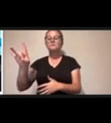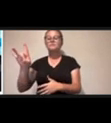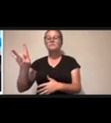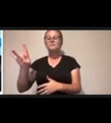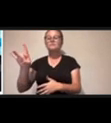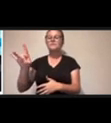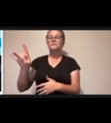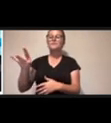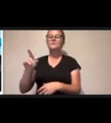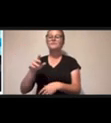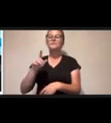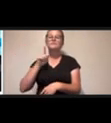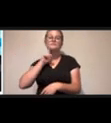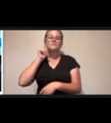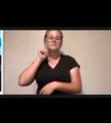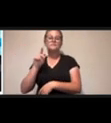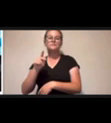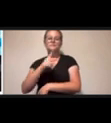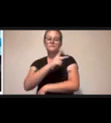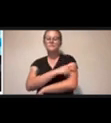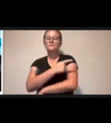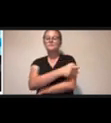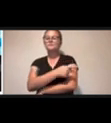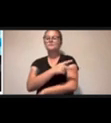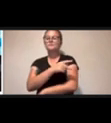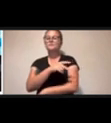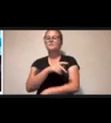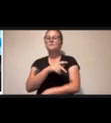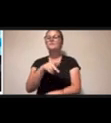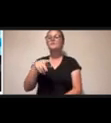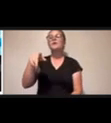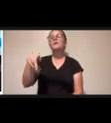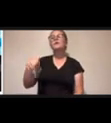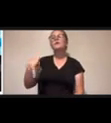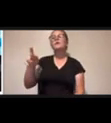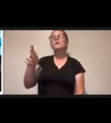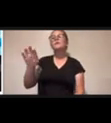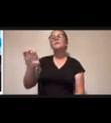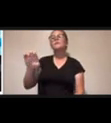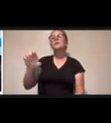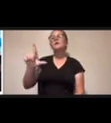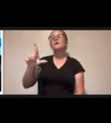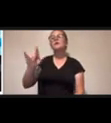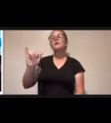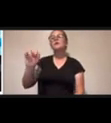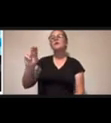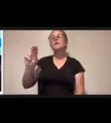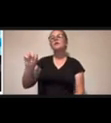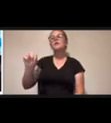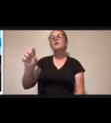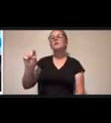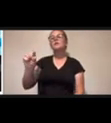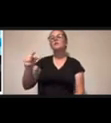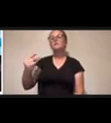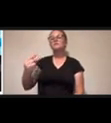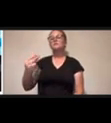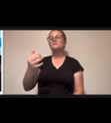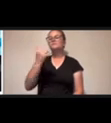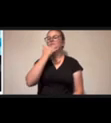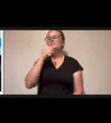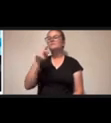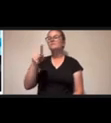All 28 deaf patients were pre-lingually